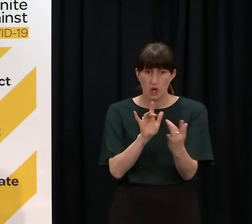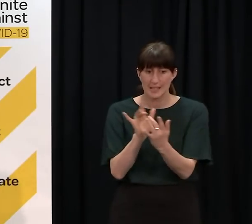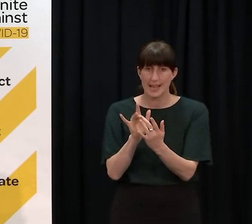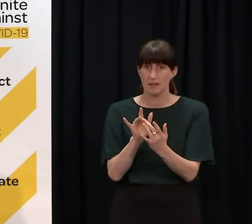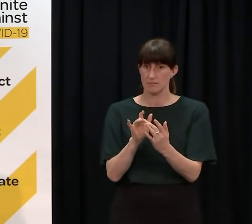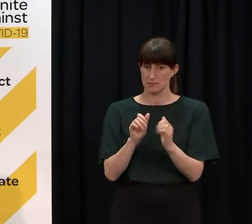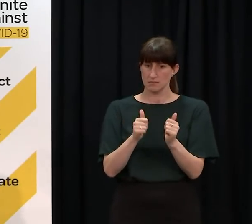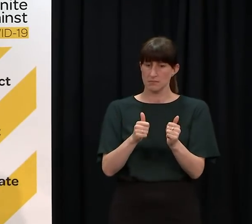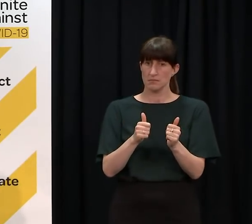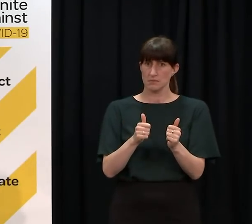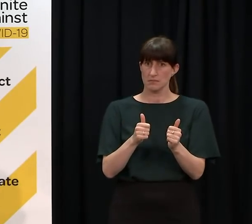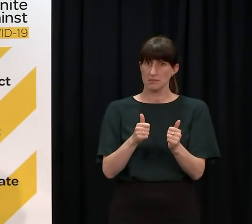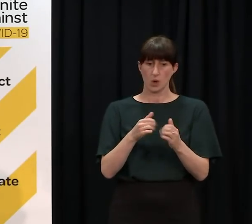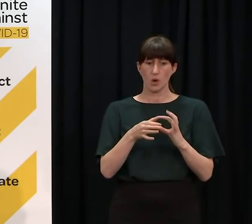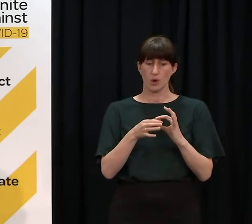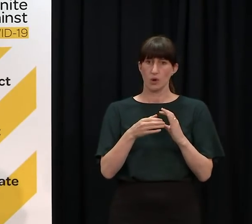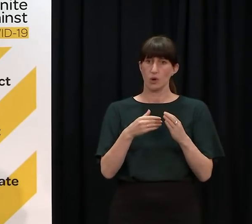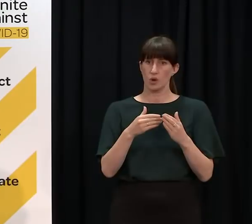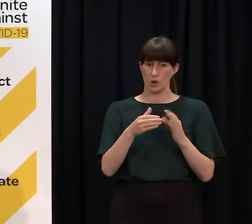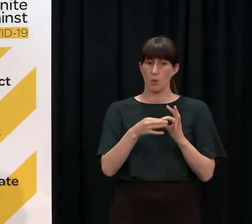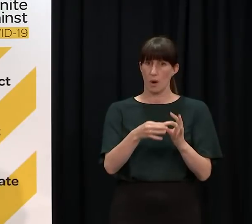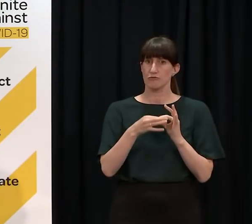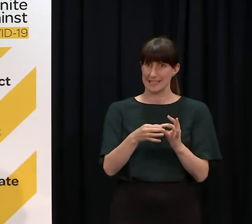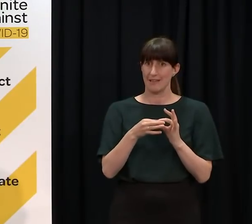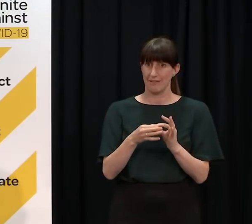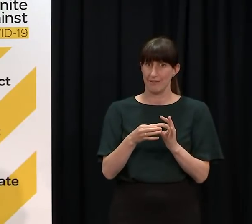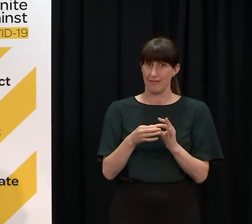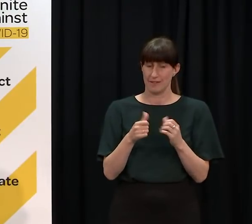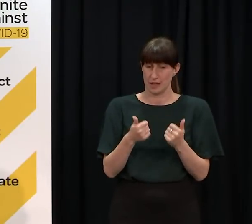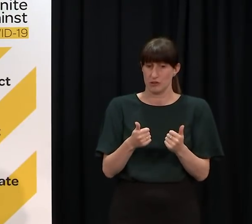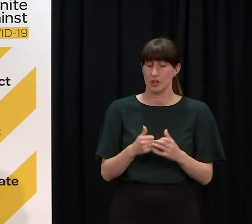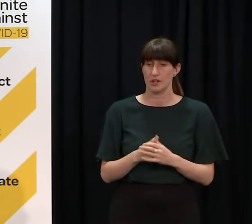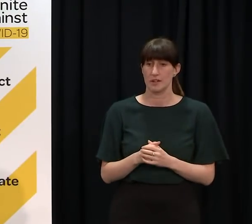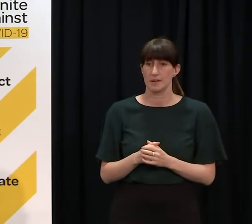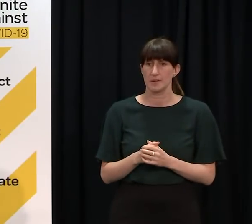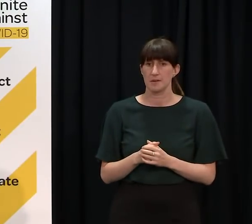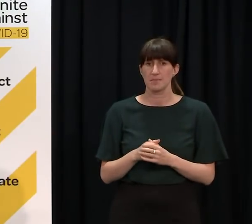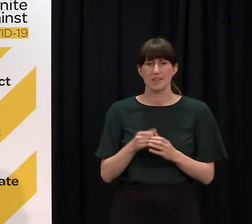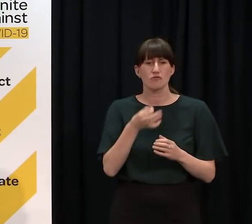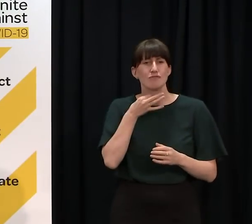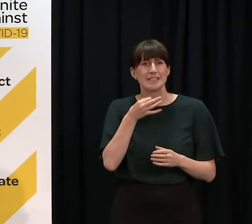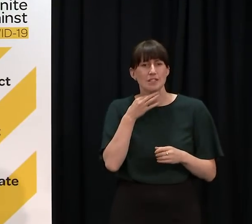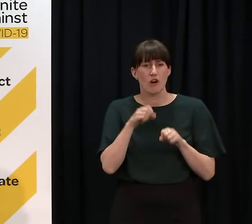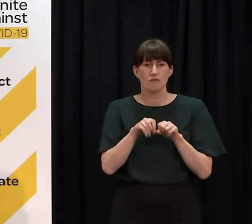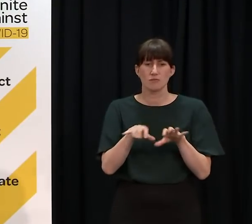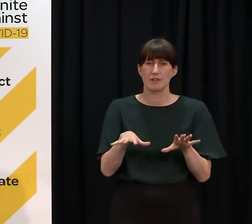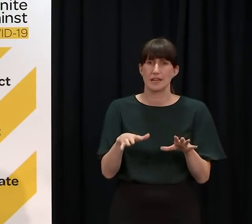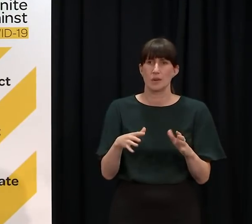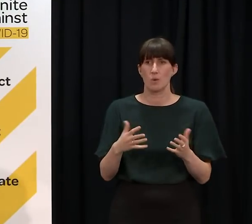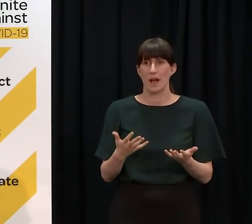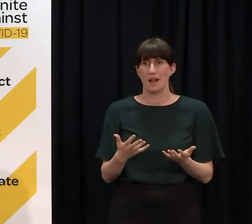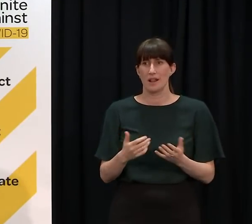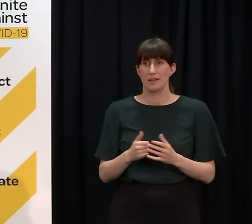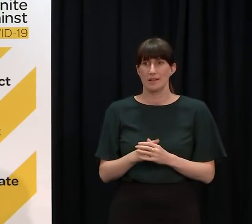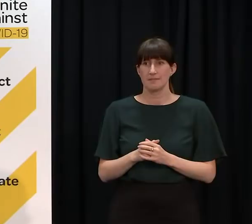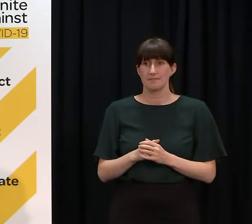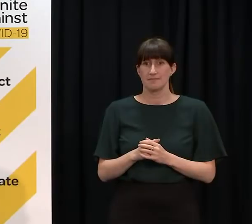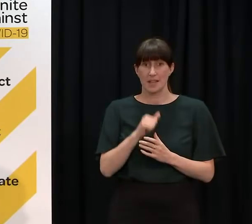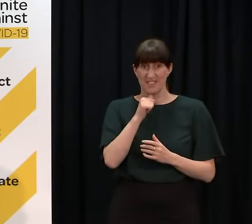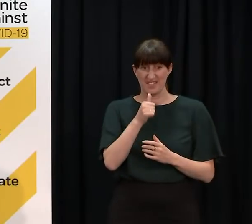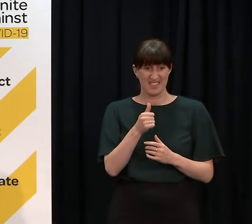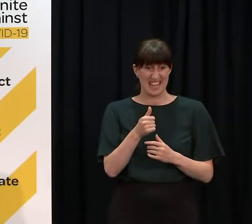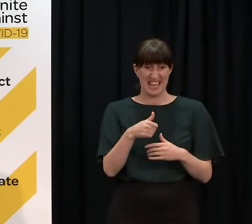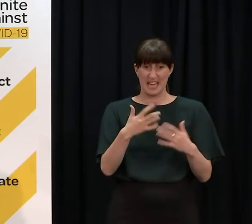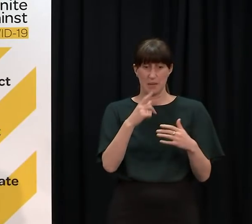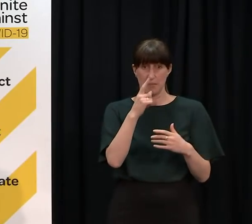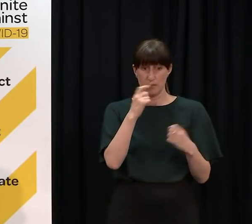and that is very encouraging. In terms of the risk of spread, I would say that wherever there are bigger groups of people, whether it's